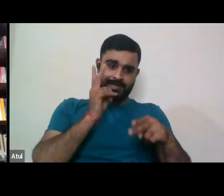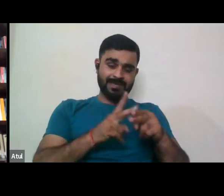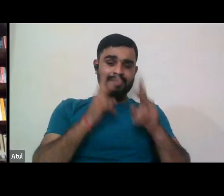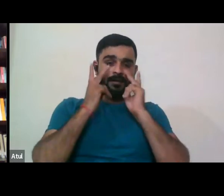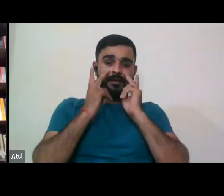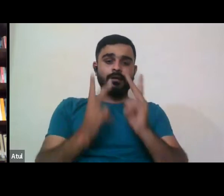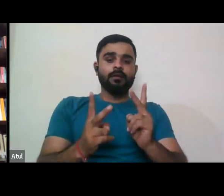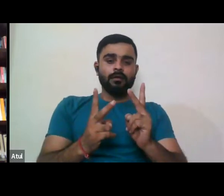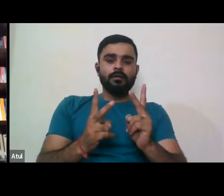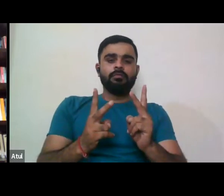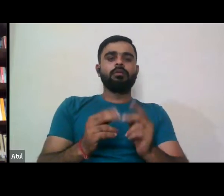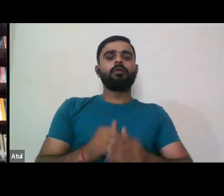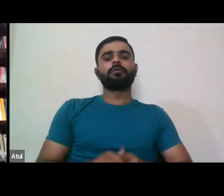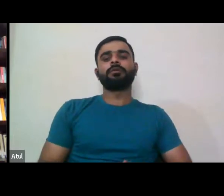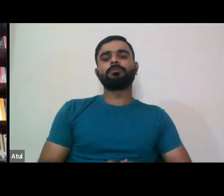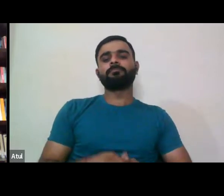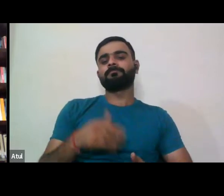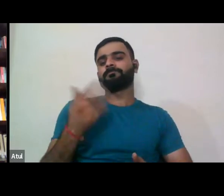to be very,